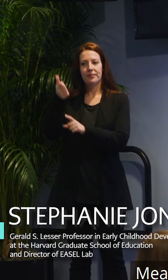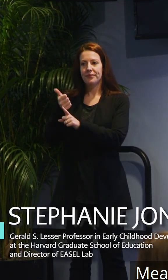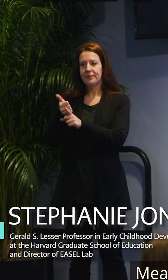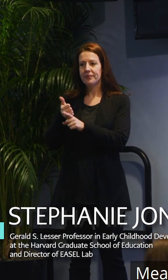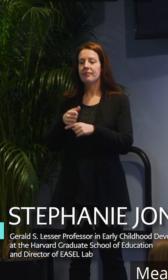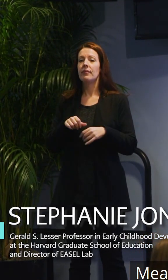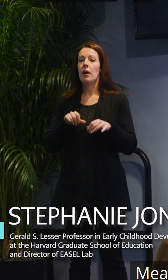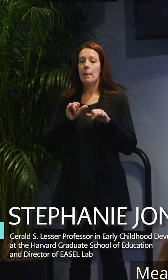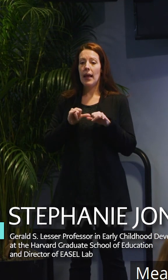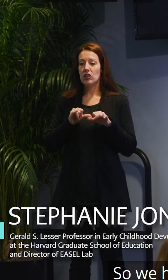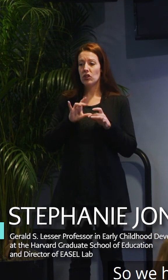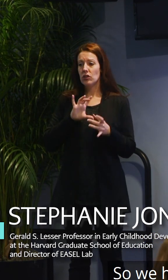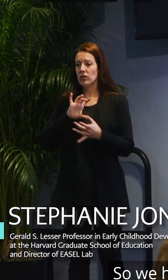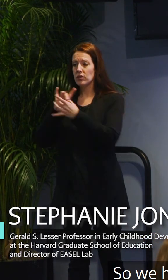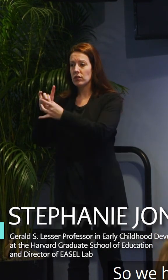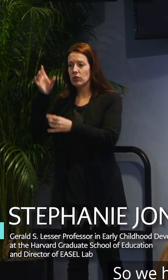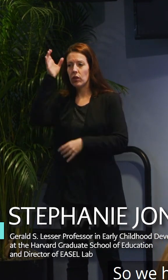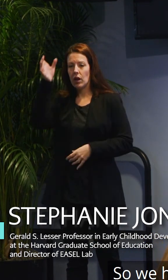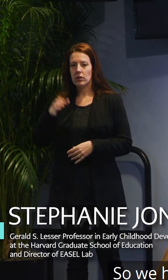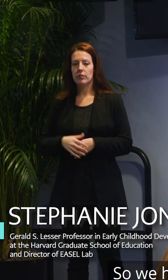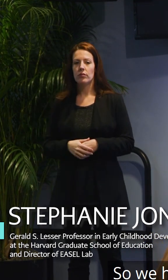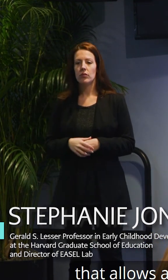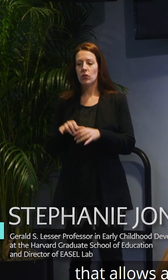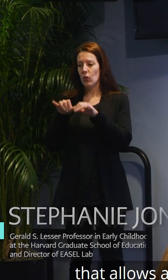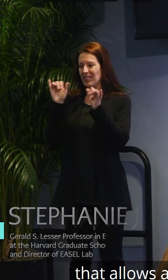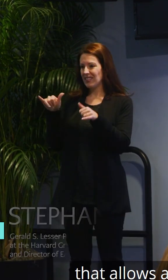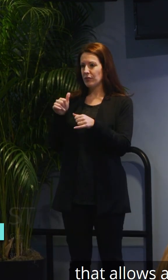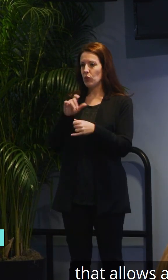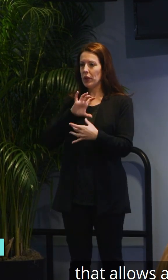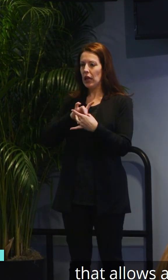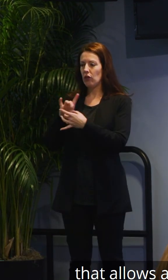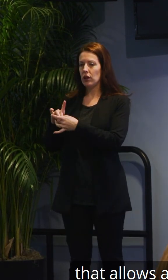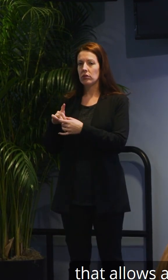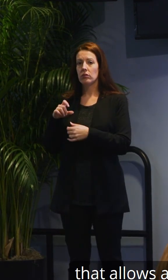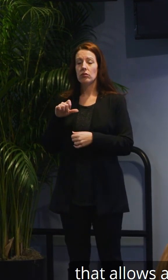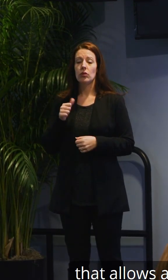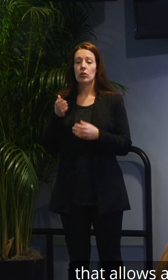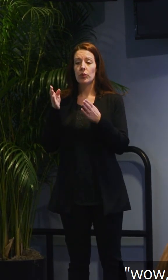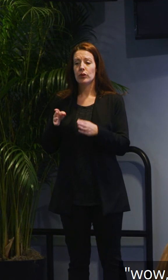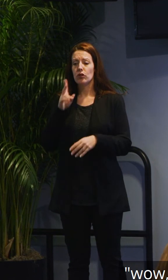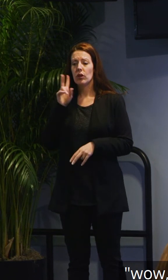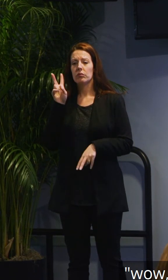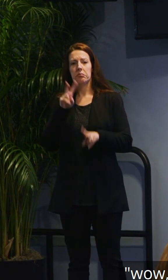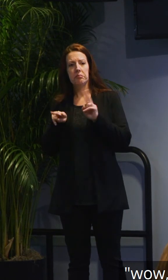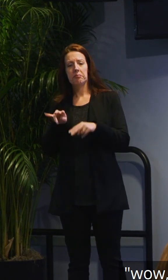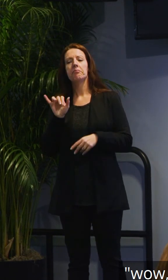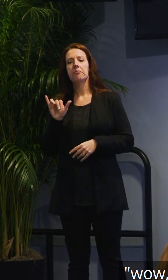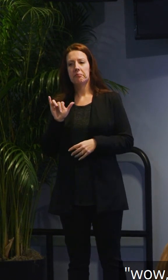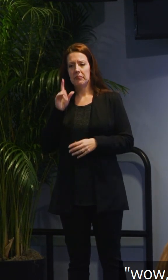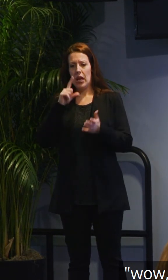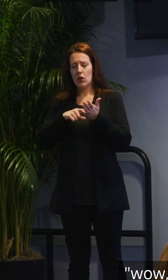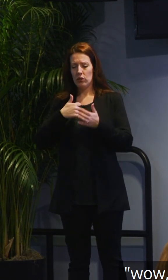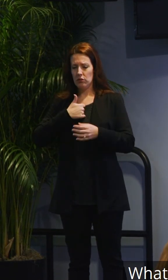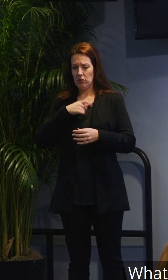measures tied to concepts. So we have a kind of integrated system that allows anyone to come along and say, wow, I'm really focused